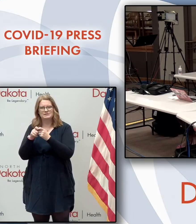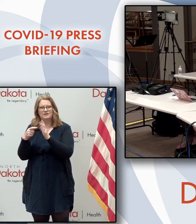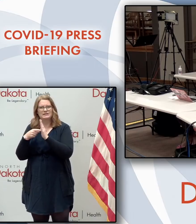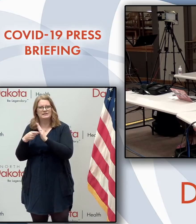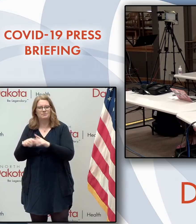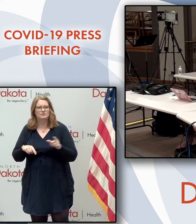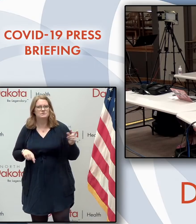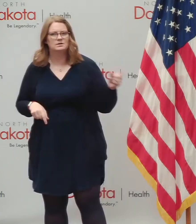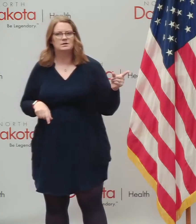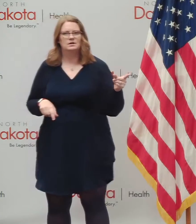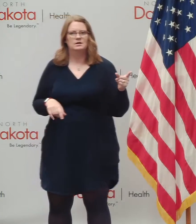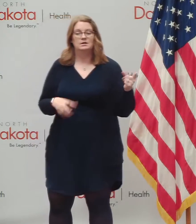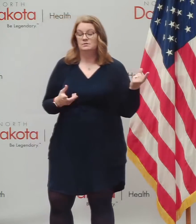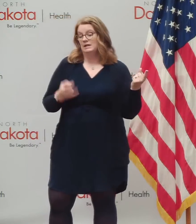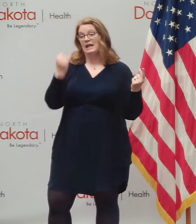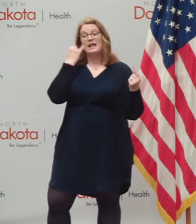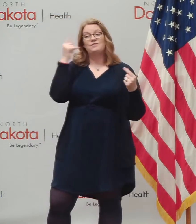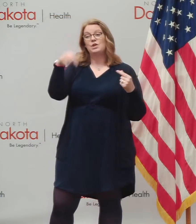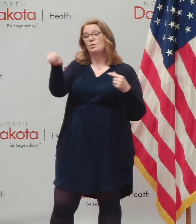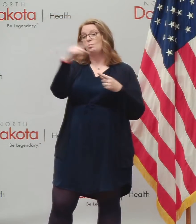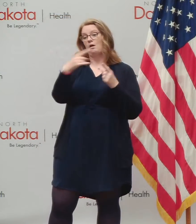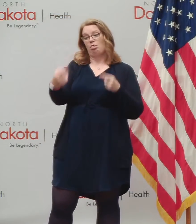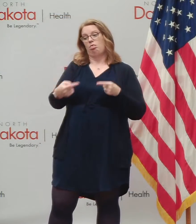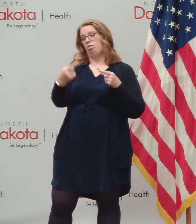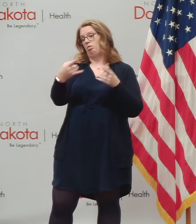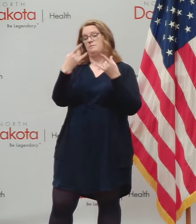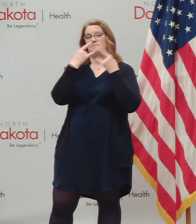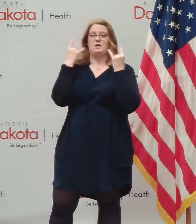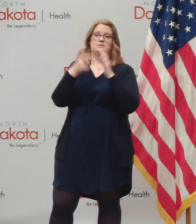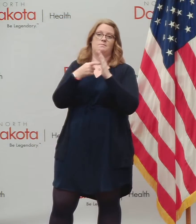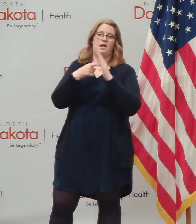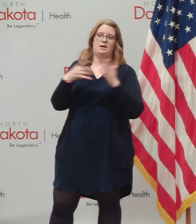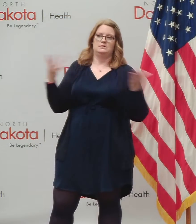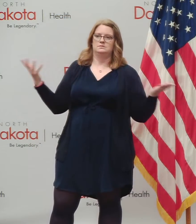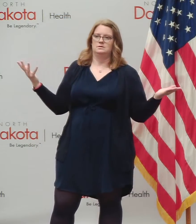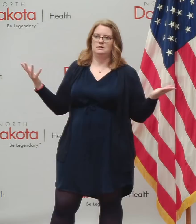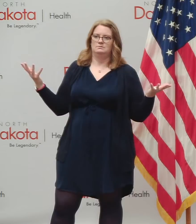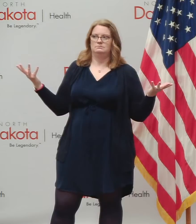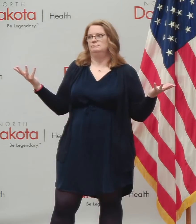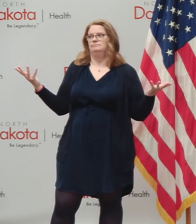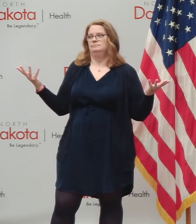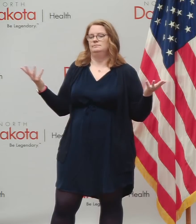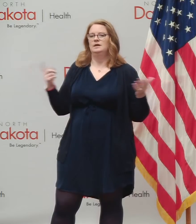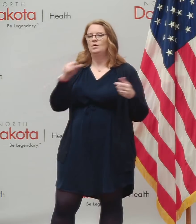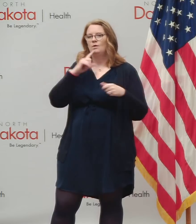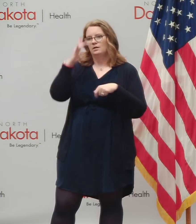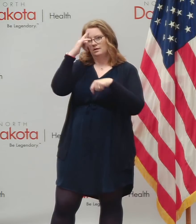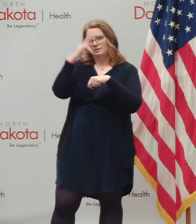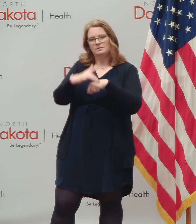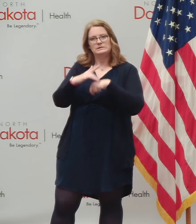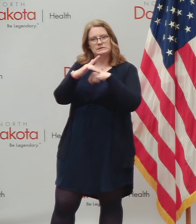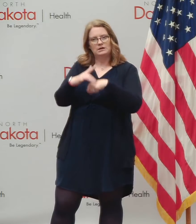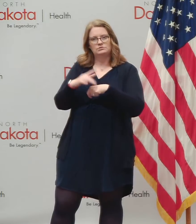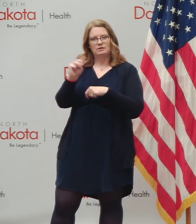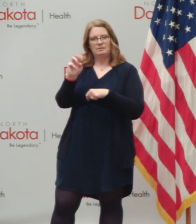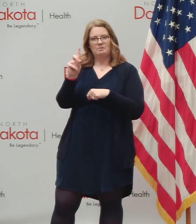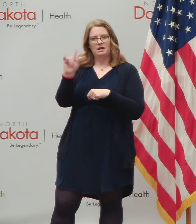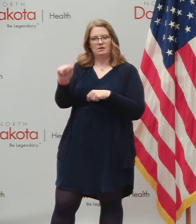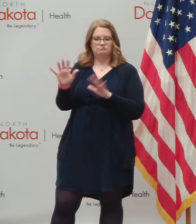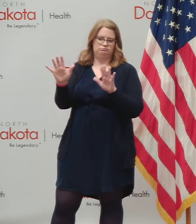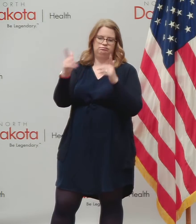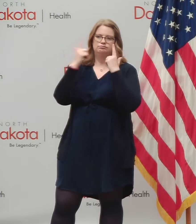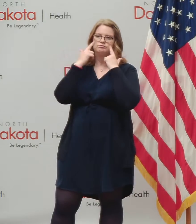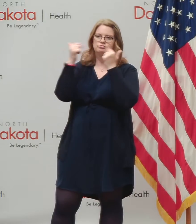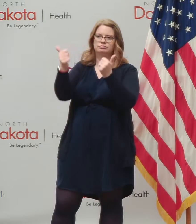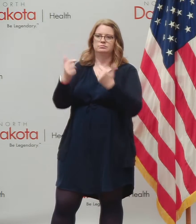examples? I'll let you, if you guys want to keep battling mask mandates, I mean, it seems to be quite an obsession of the media. I'll let you guys deal with that. We're going to